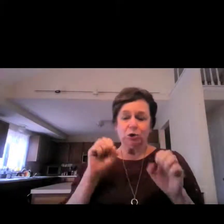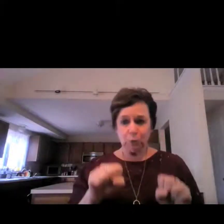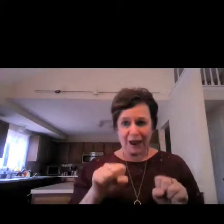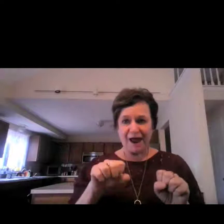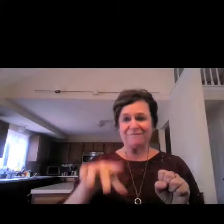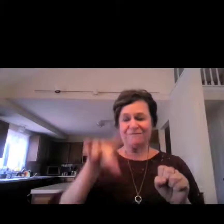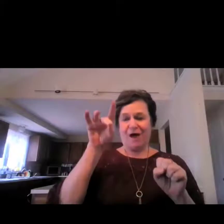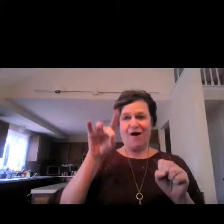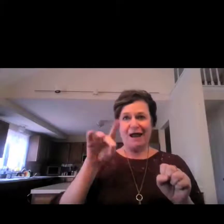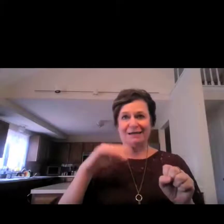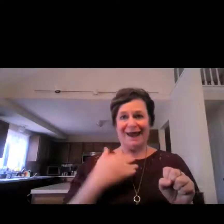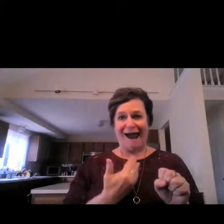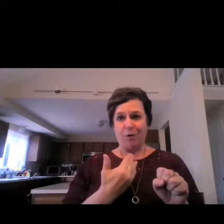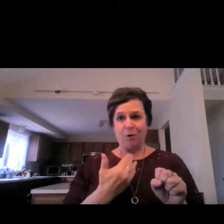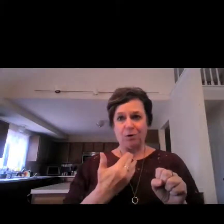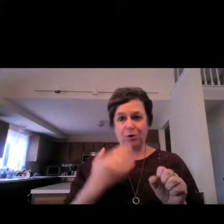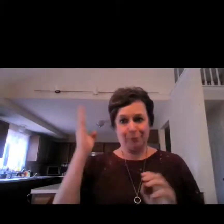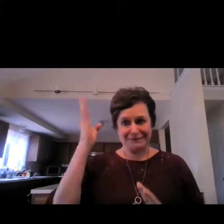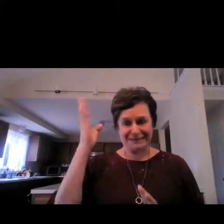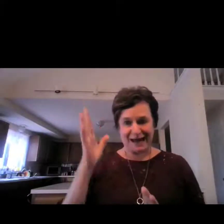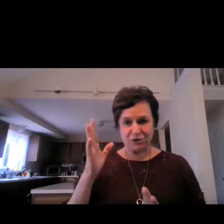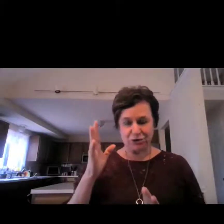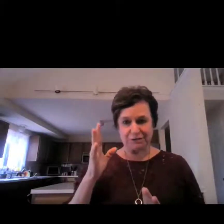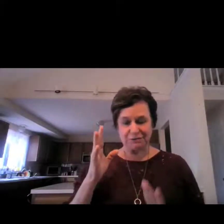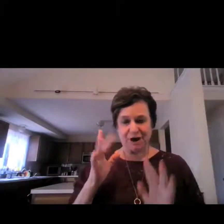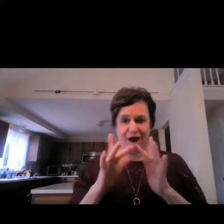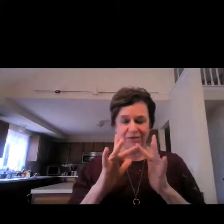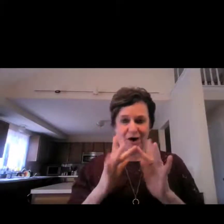presentations for the college community.